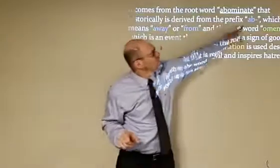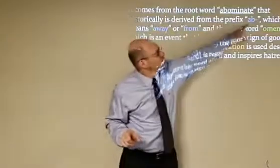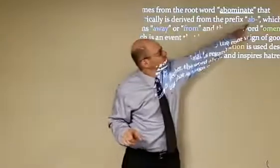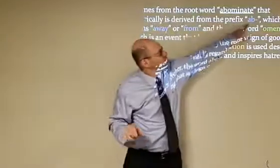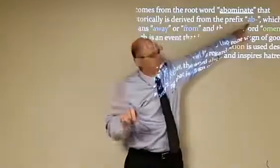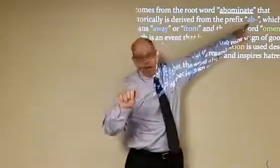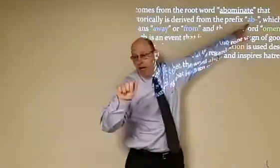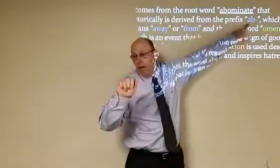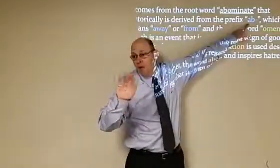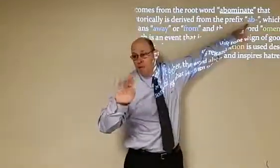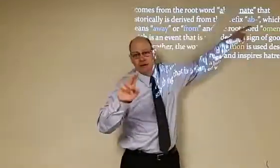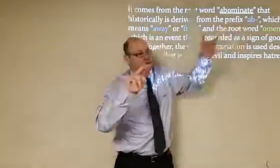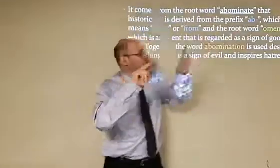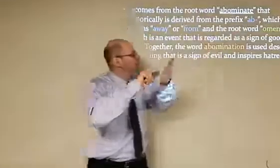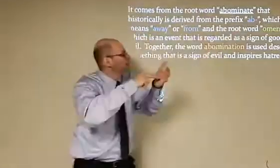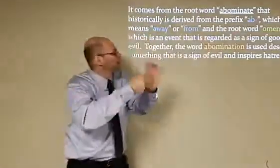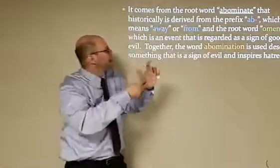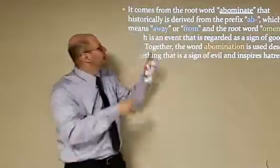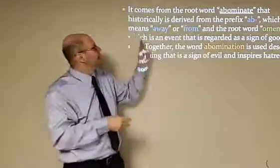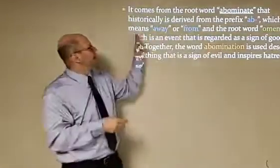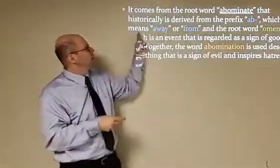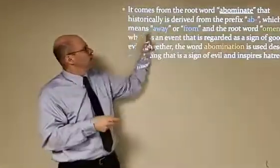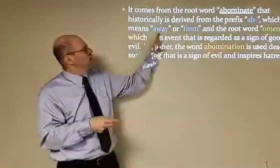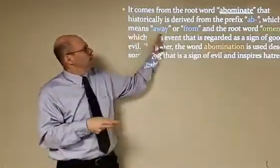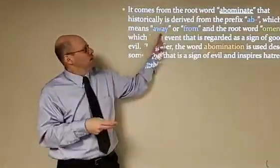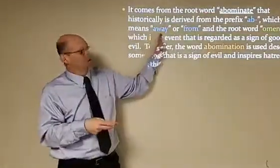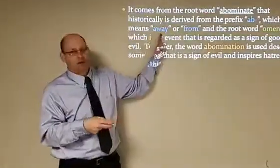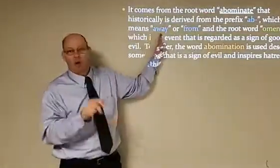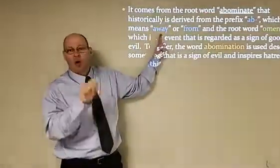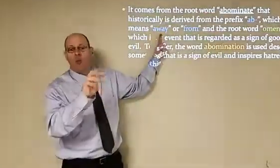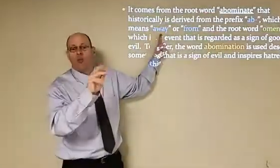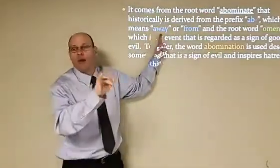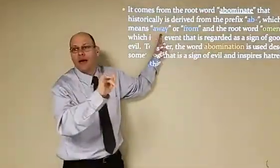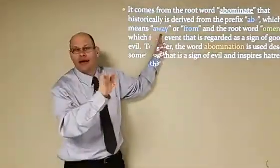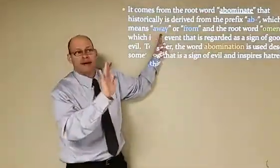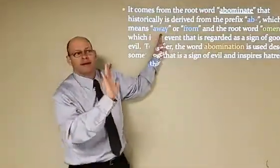have a prefix, ab, and that means away